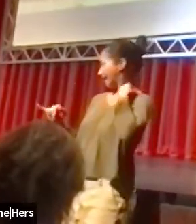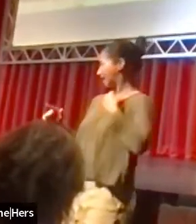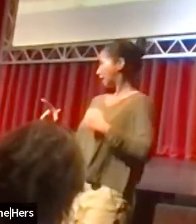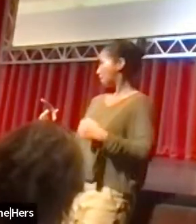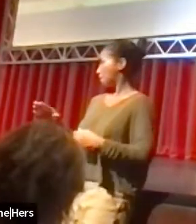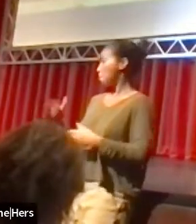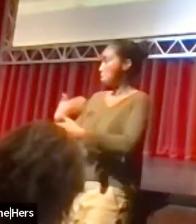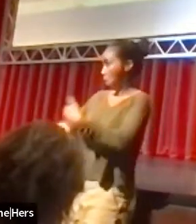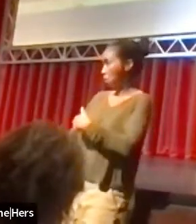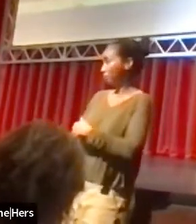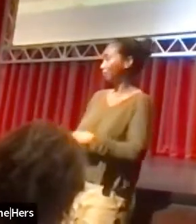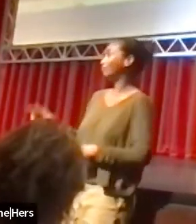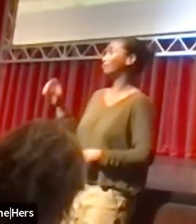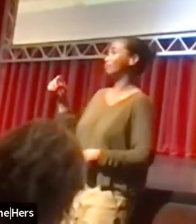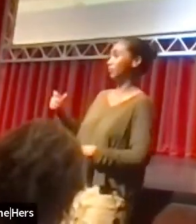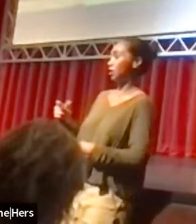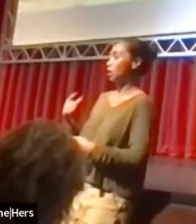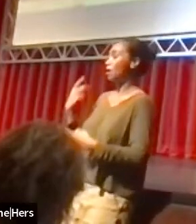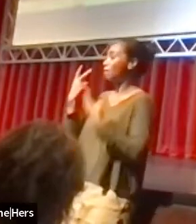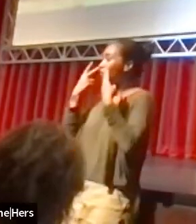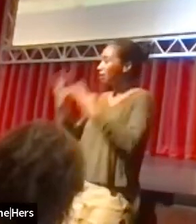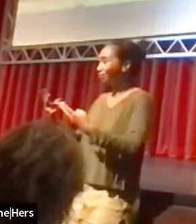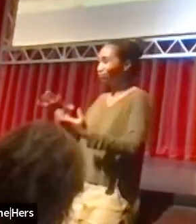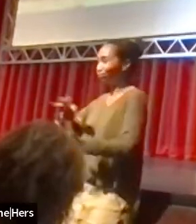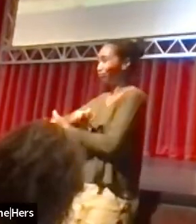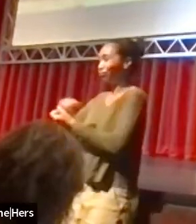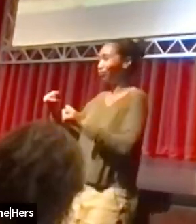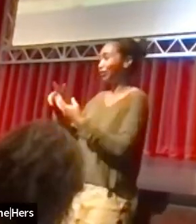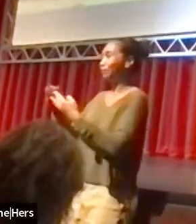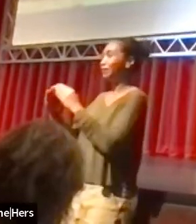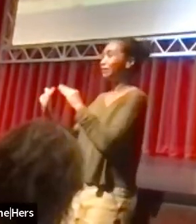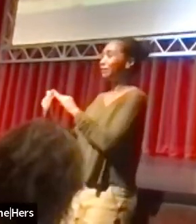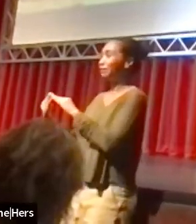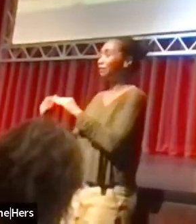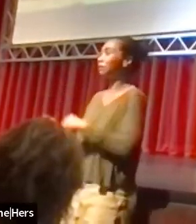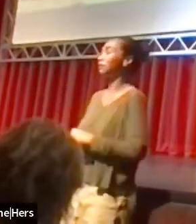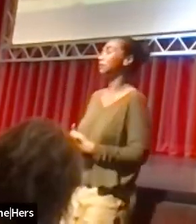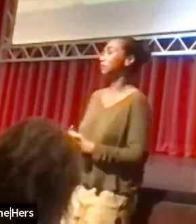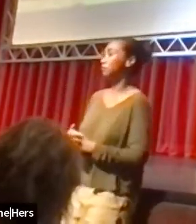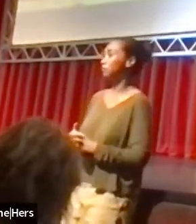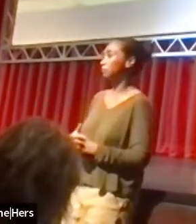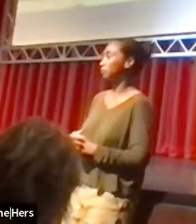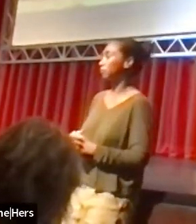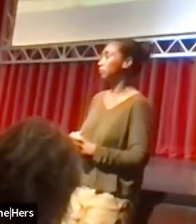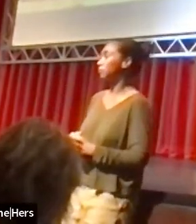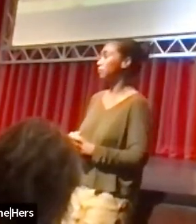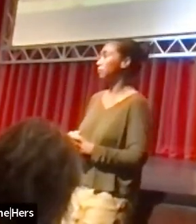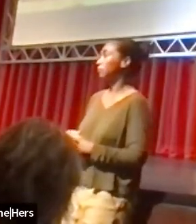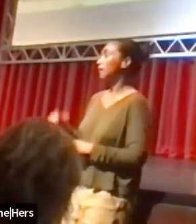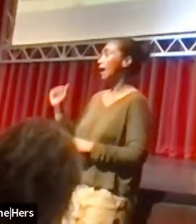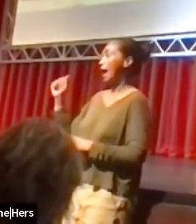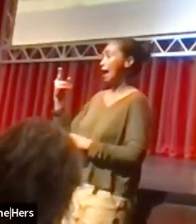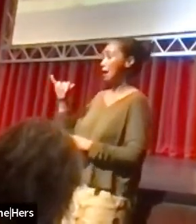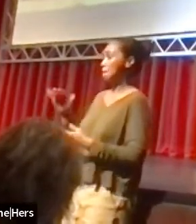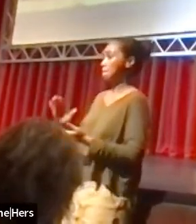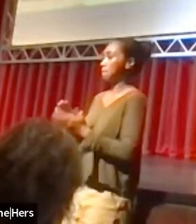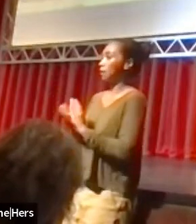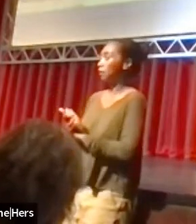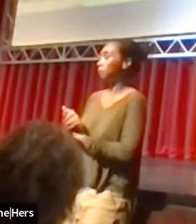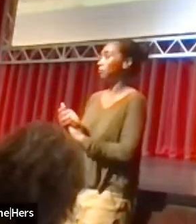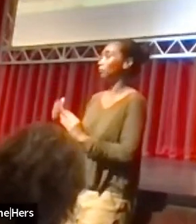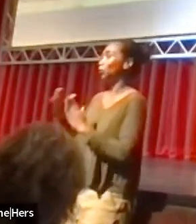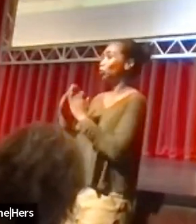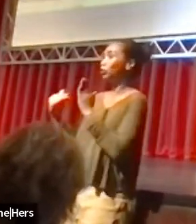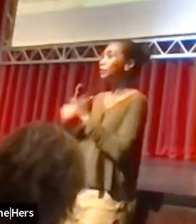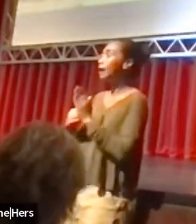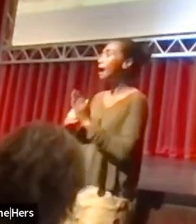a young Kiwi-born Sri Lankan who visits the devastated village and the ghosts who inhabit it. Ahi became a New